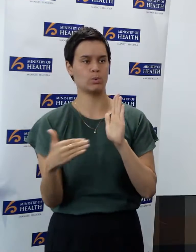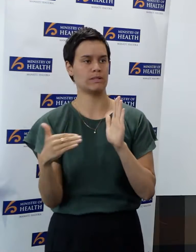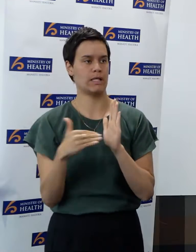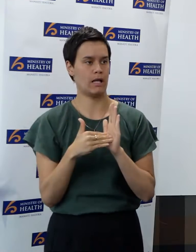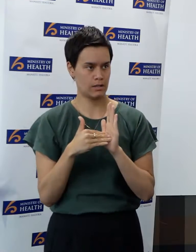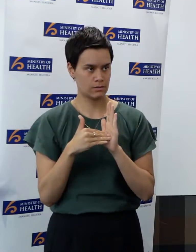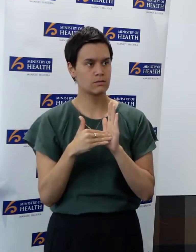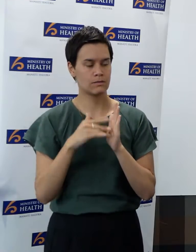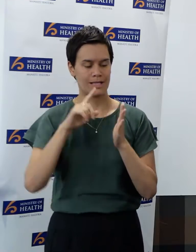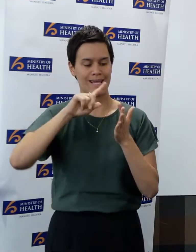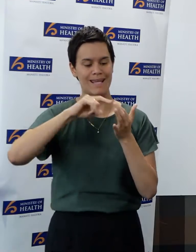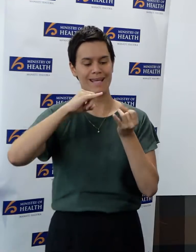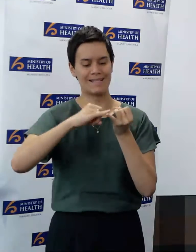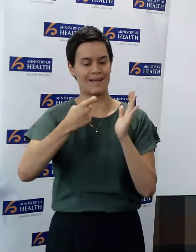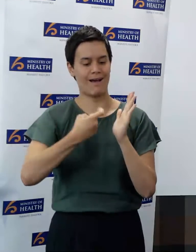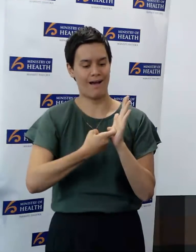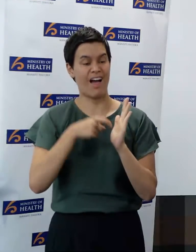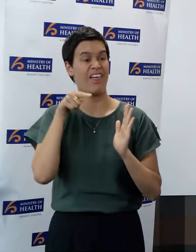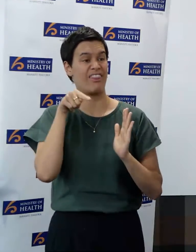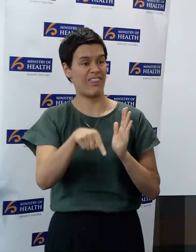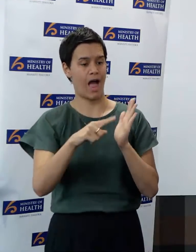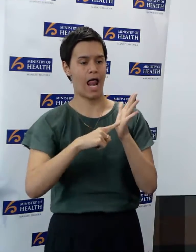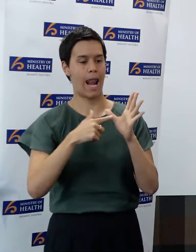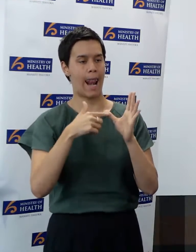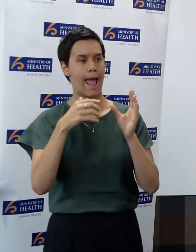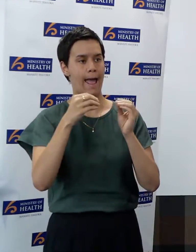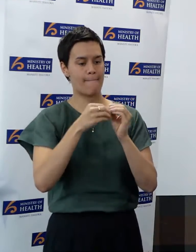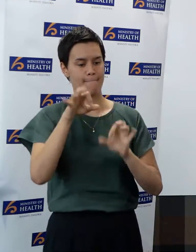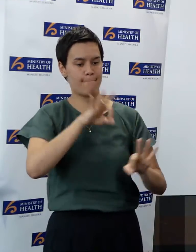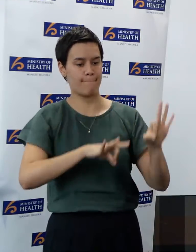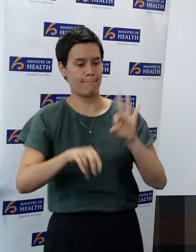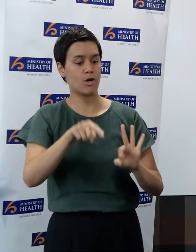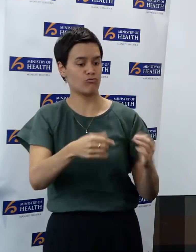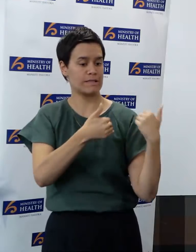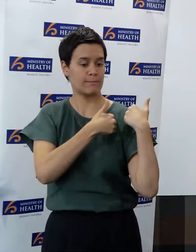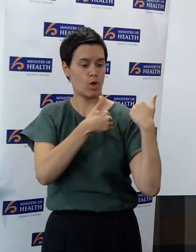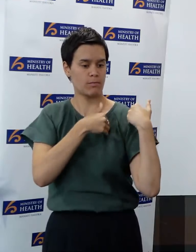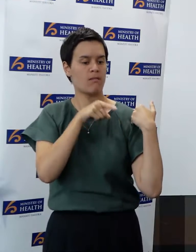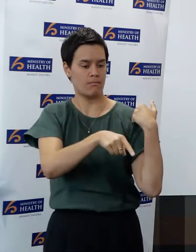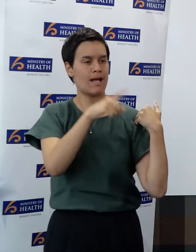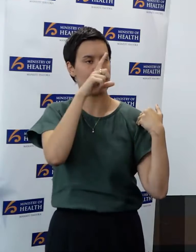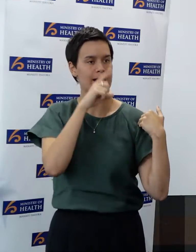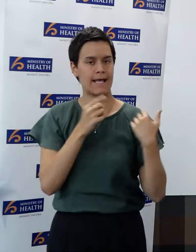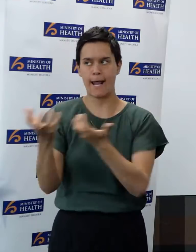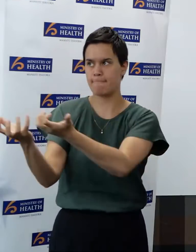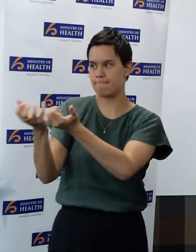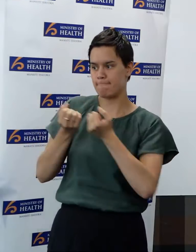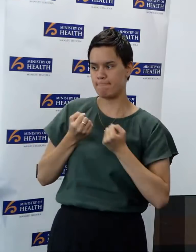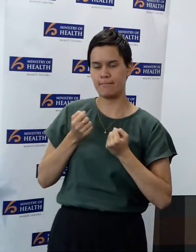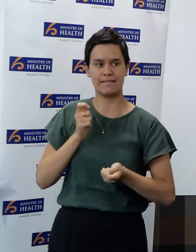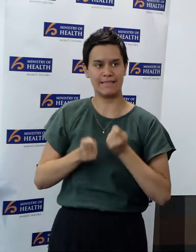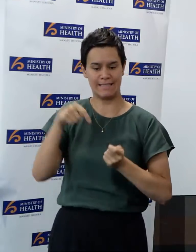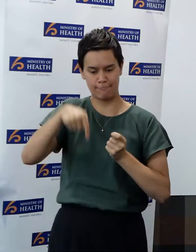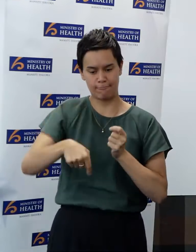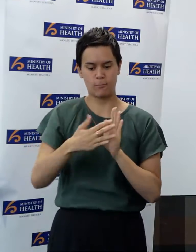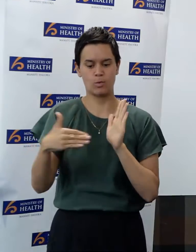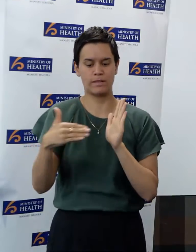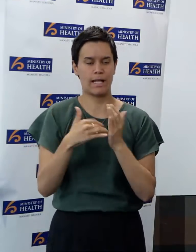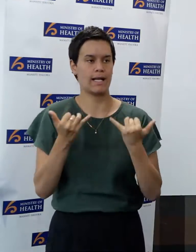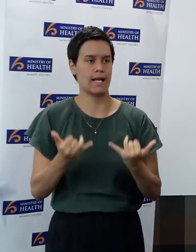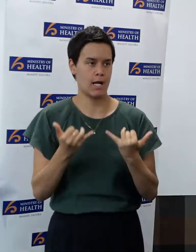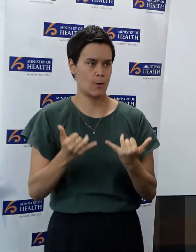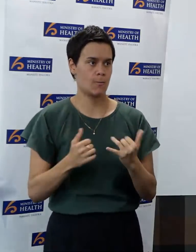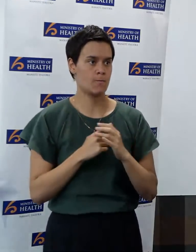turn around the testing of any possible or suspected cases. So we have been updating